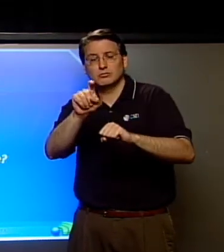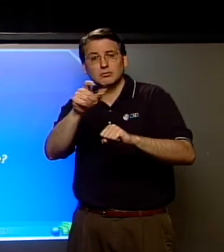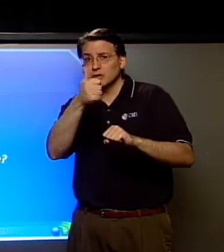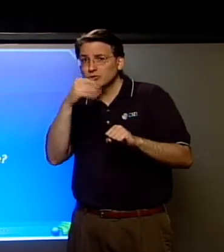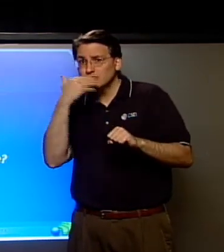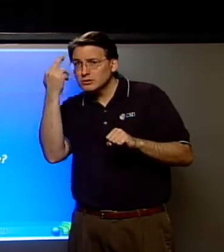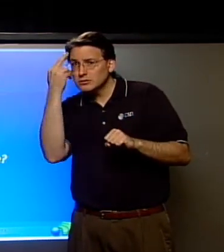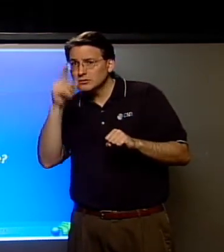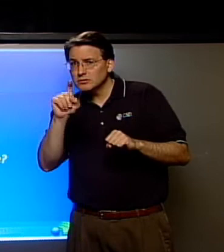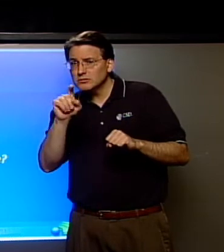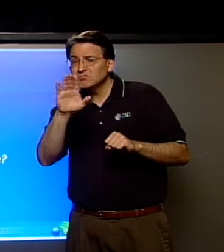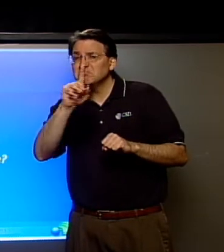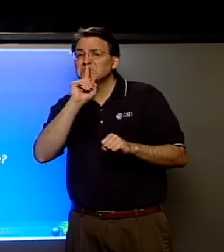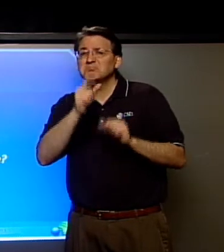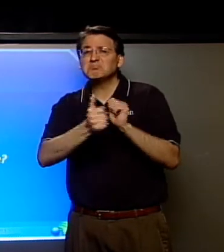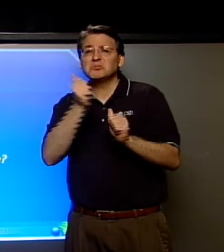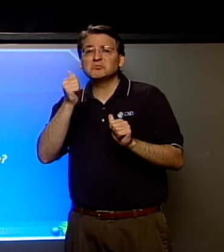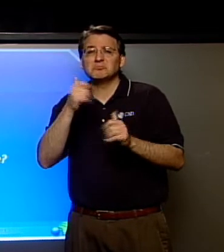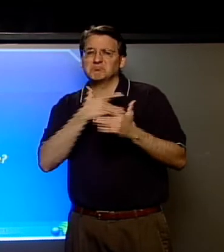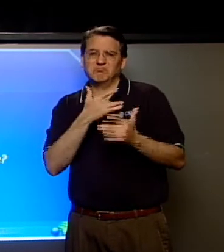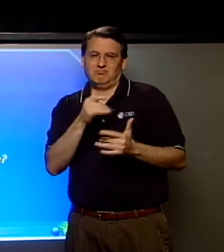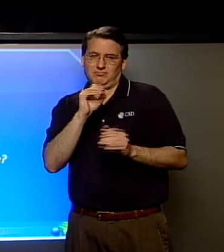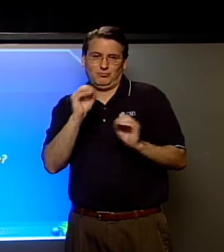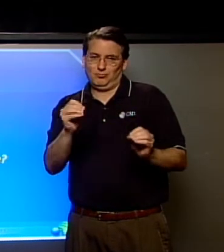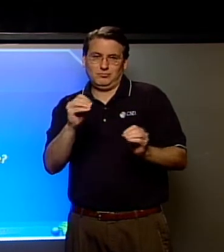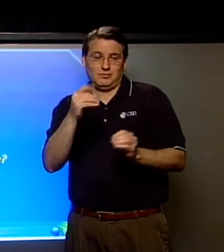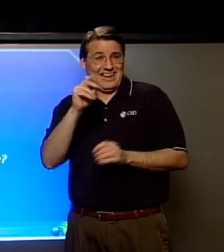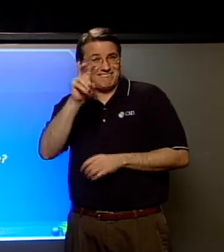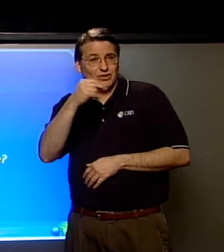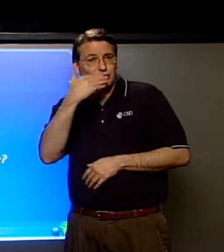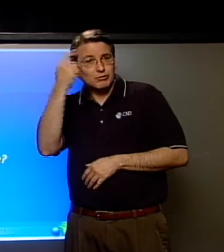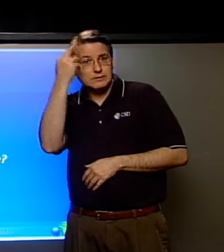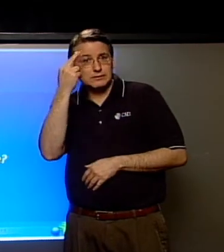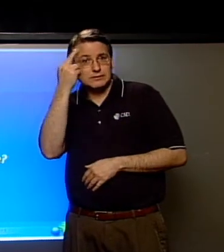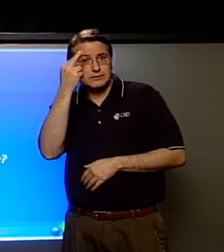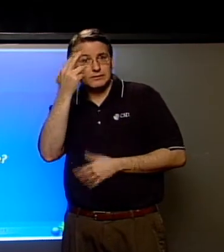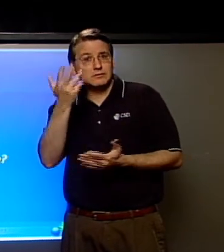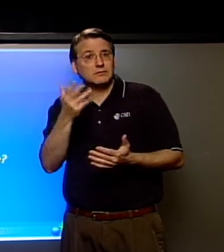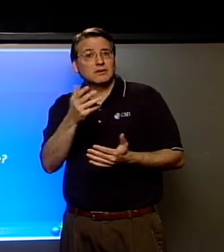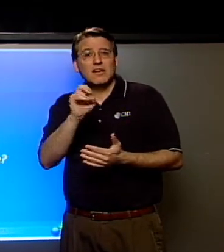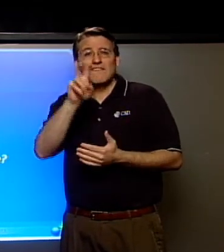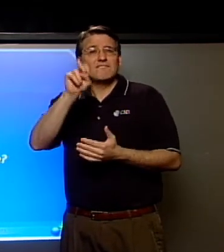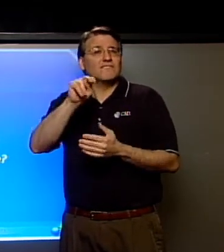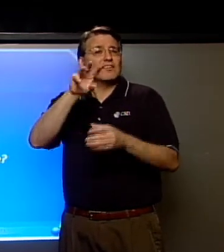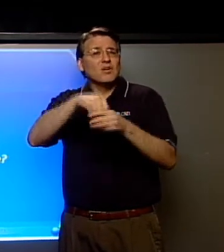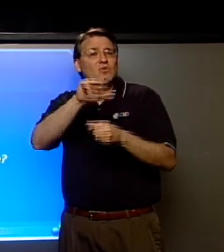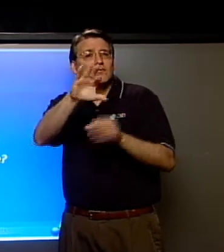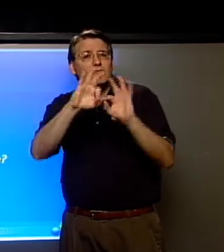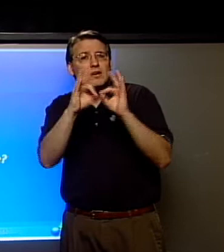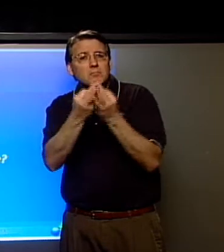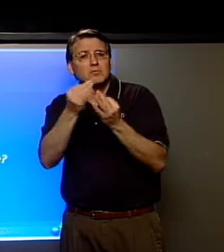them. Also, if you feel hurried or pressured to give them the information, then that's probably not a valid